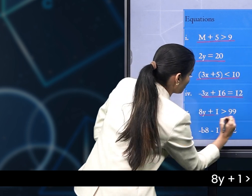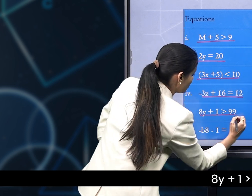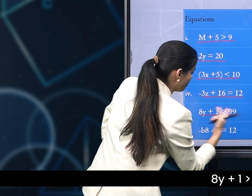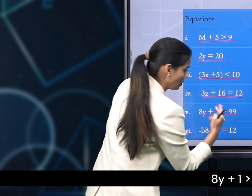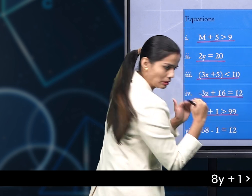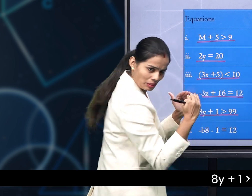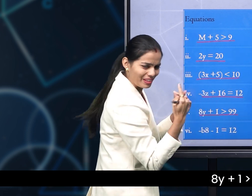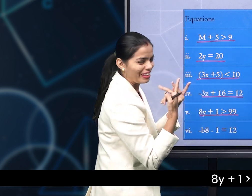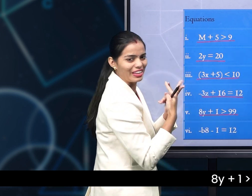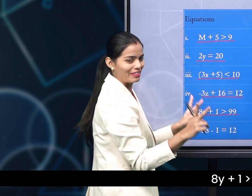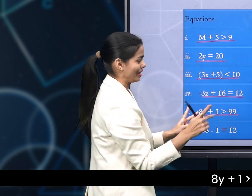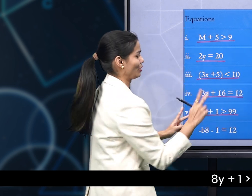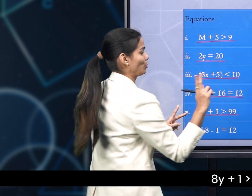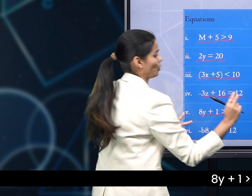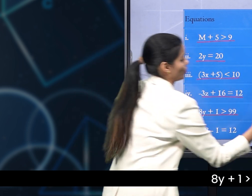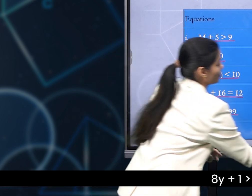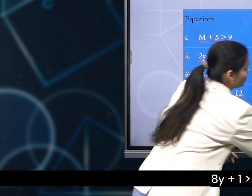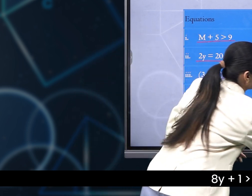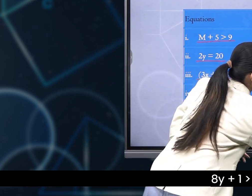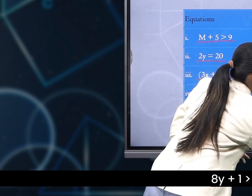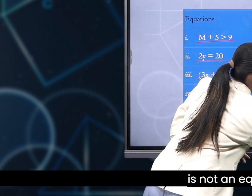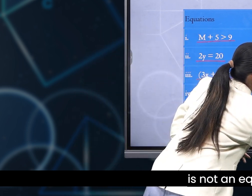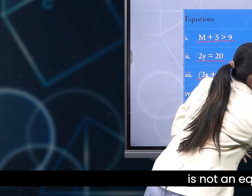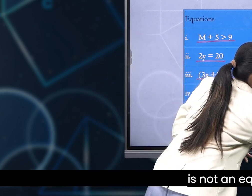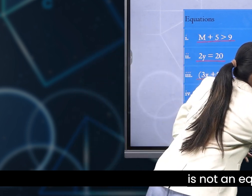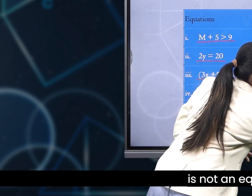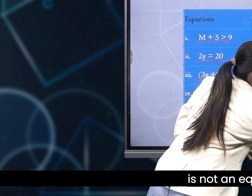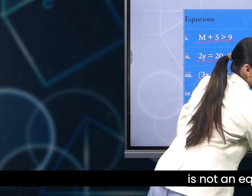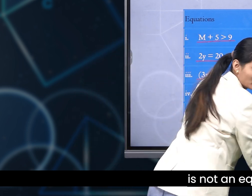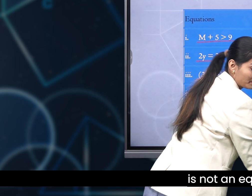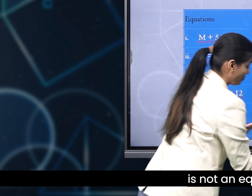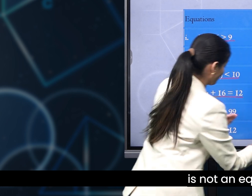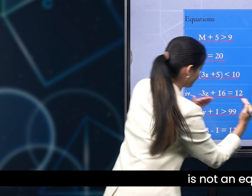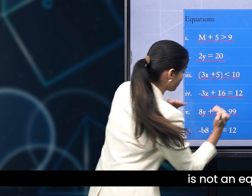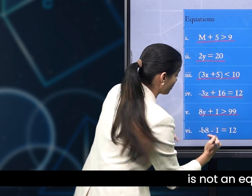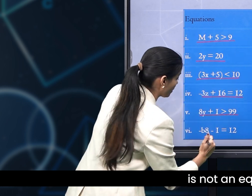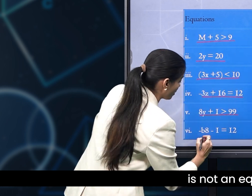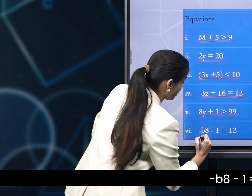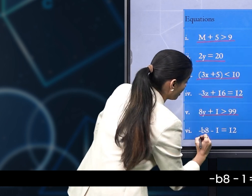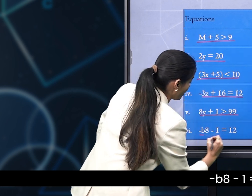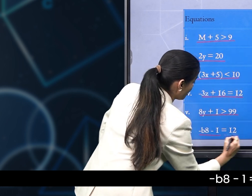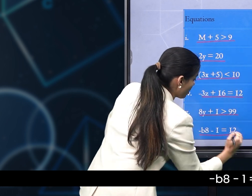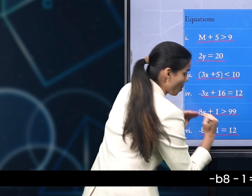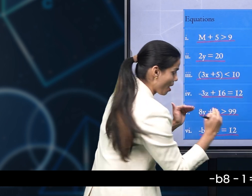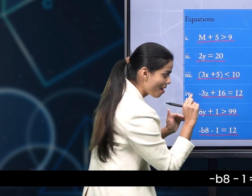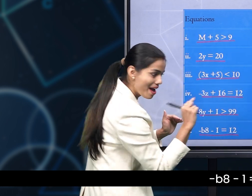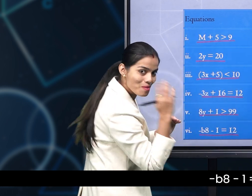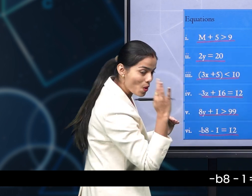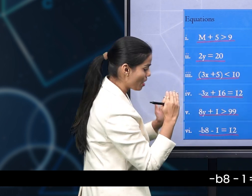8y plus 1 greater than 99 is not an equation. Minus b8 minus